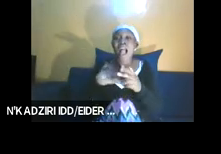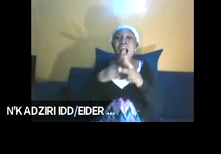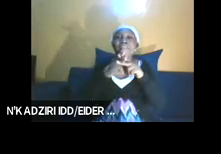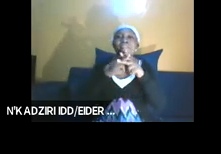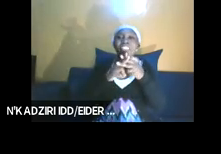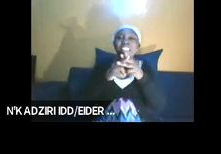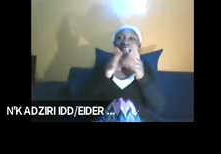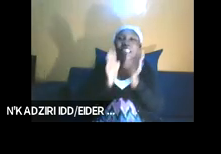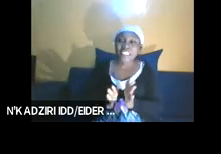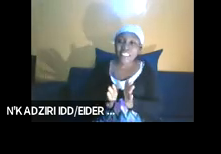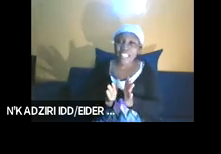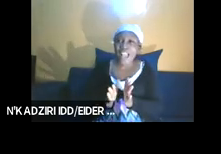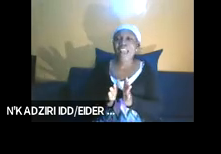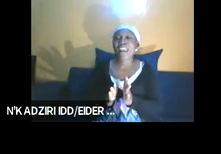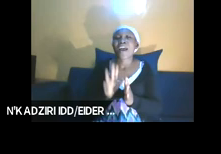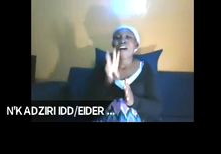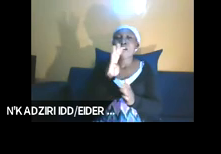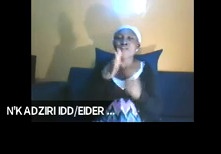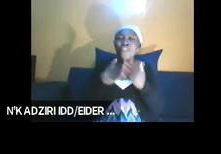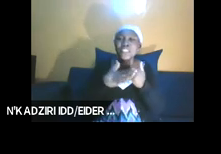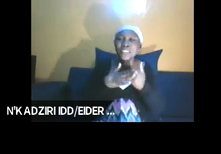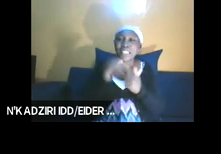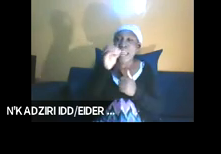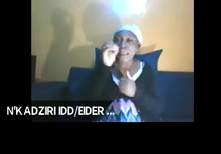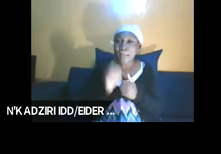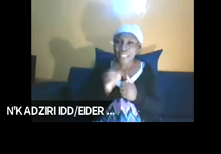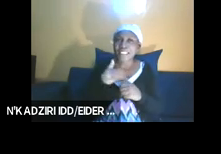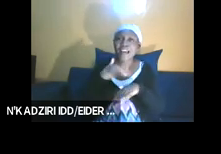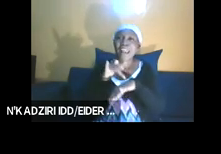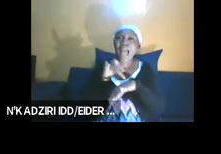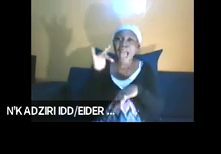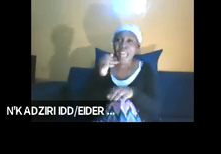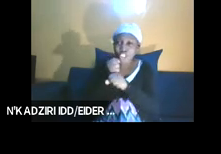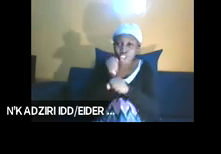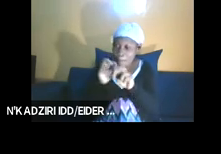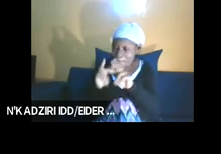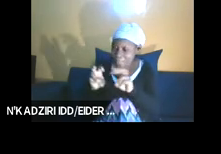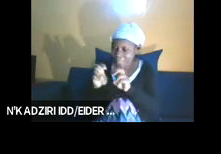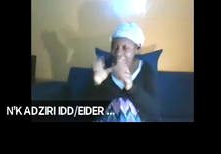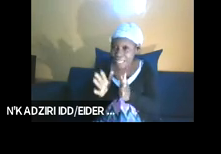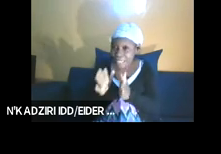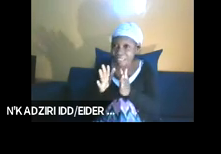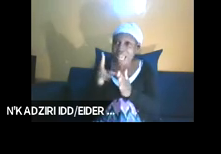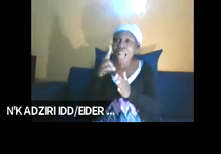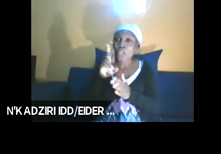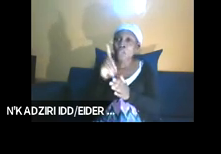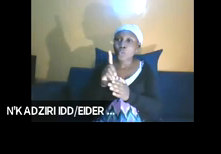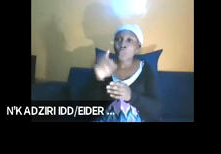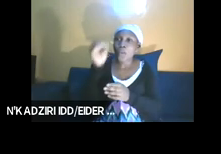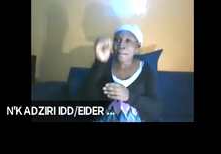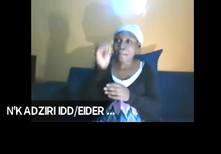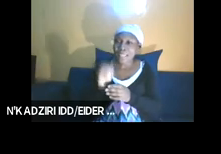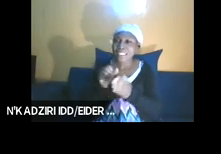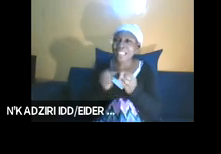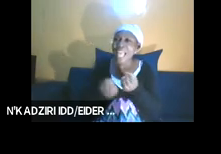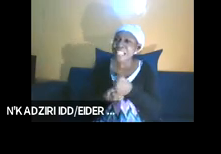fellows, 49% of us are early career researchers, 21% are established, 51% are